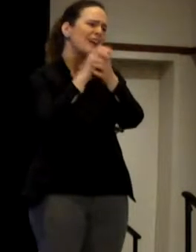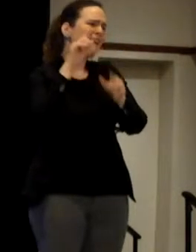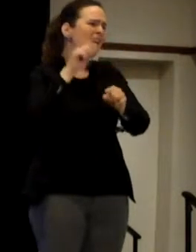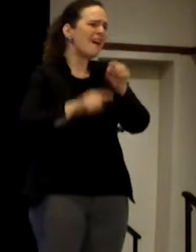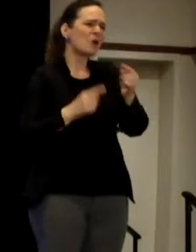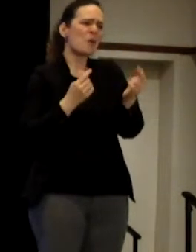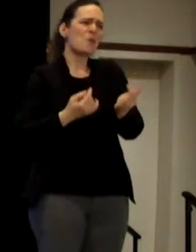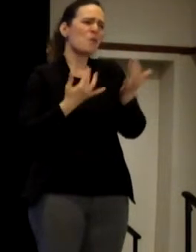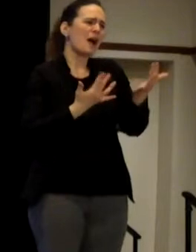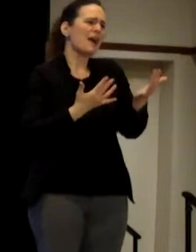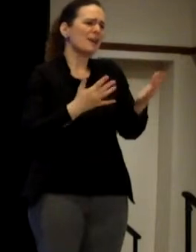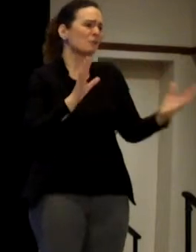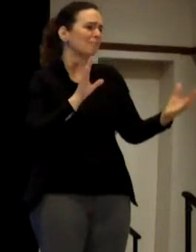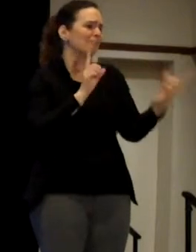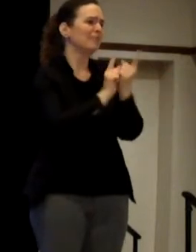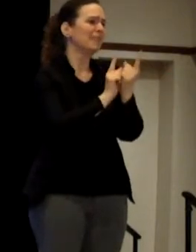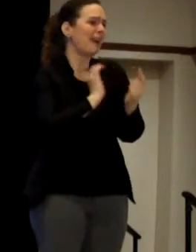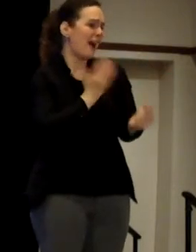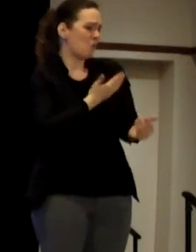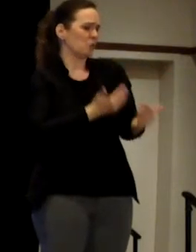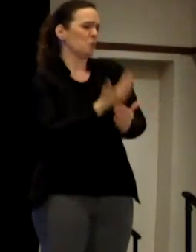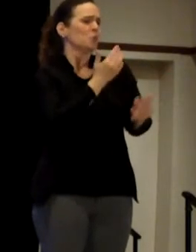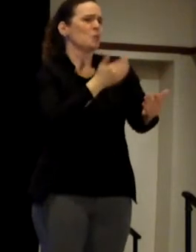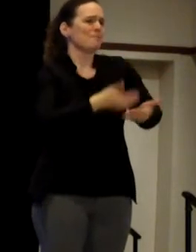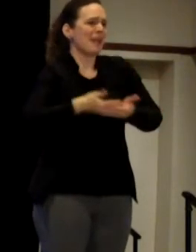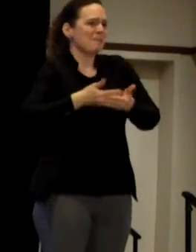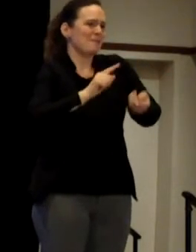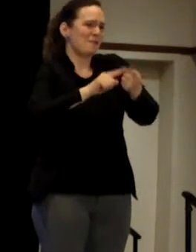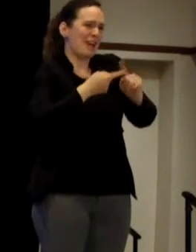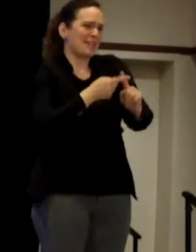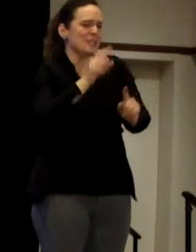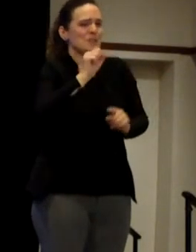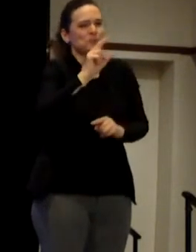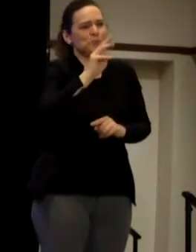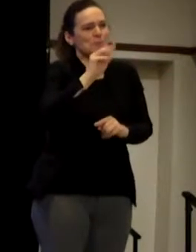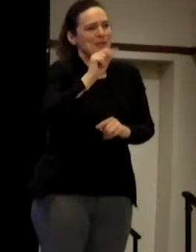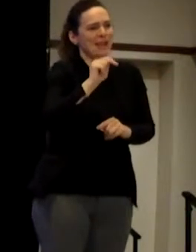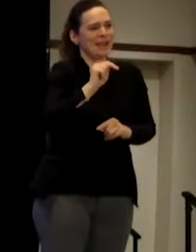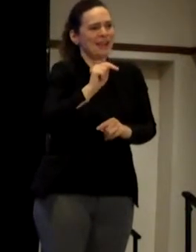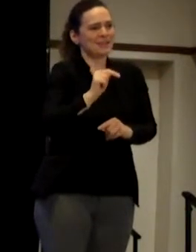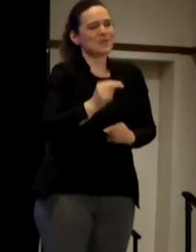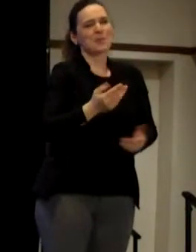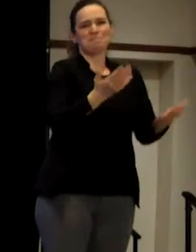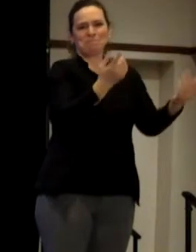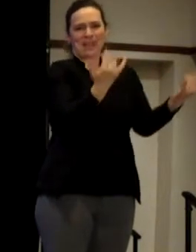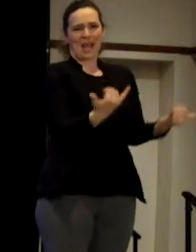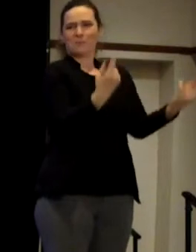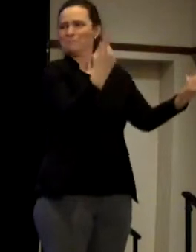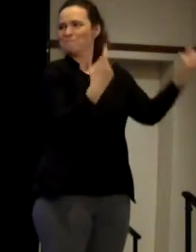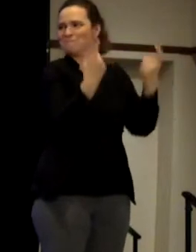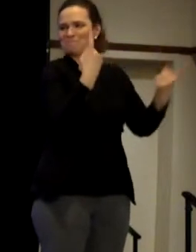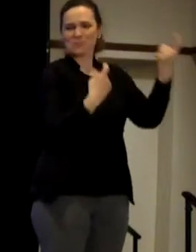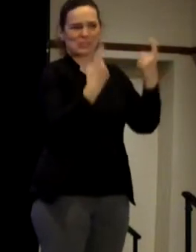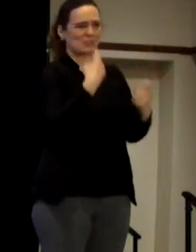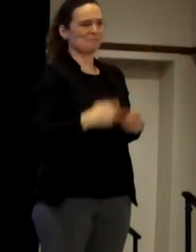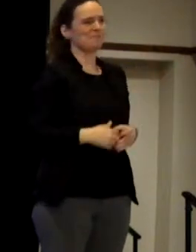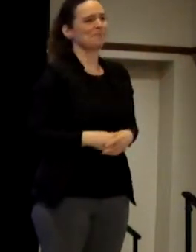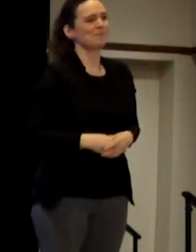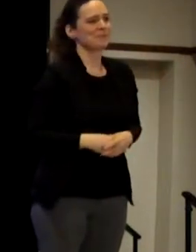Suman. So saying that, happy to take questions. Ryan, is the town planning to